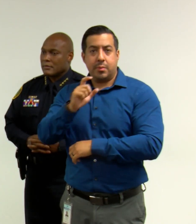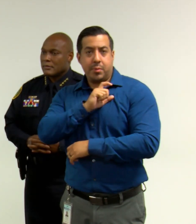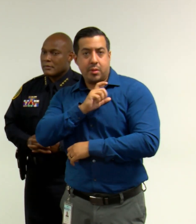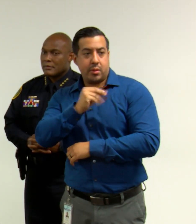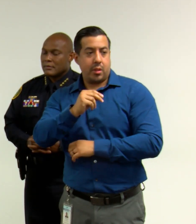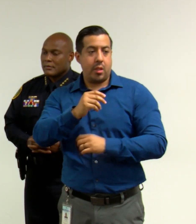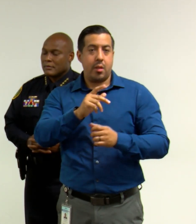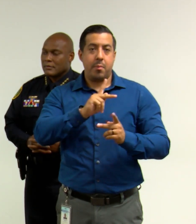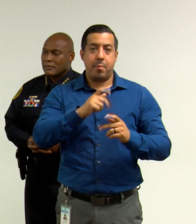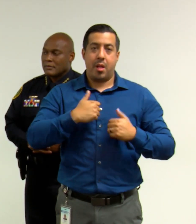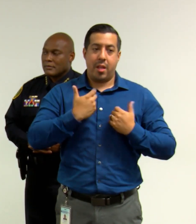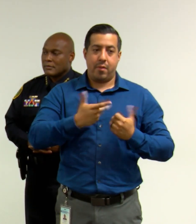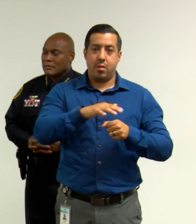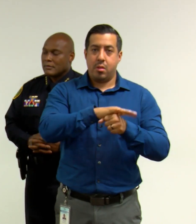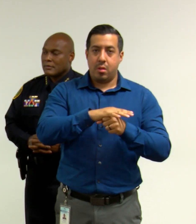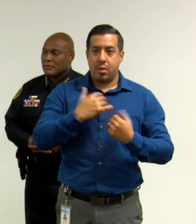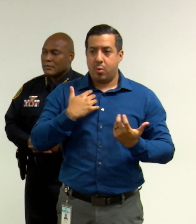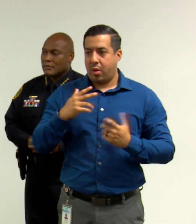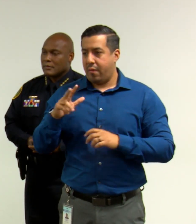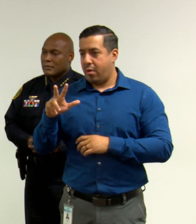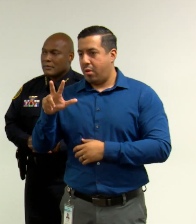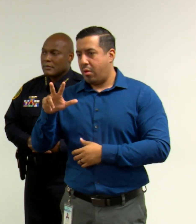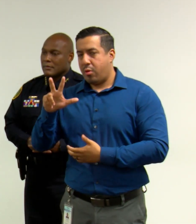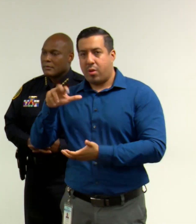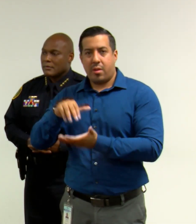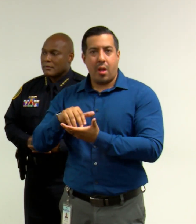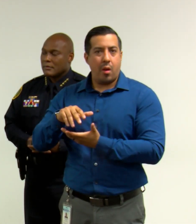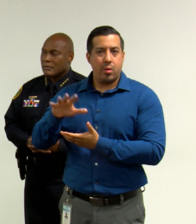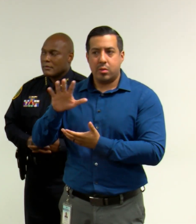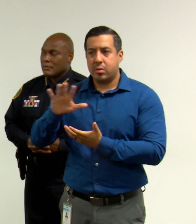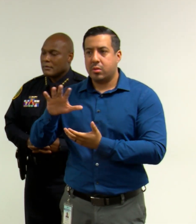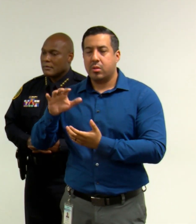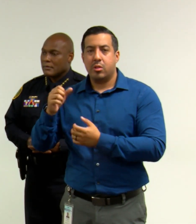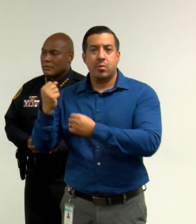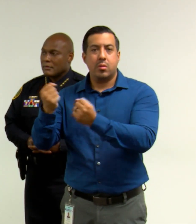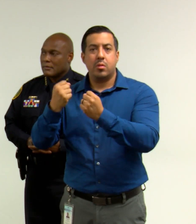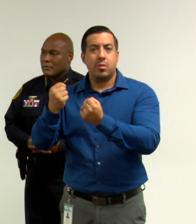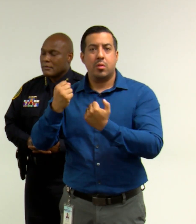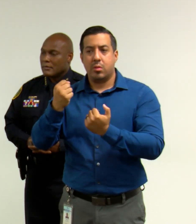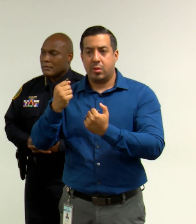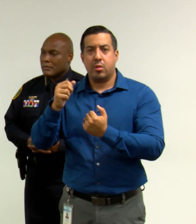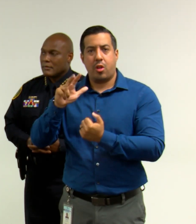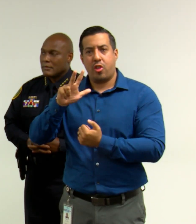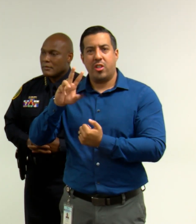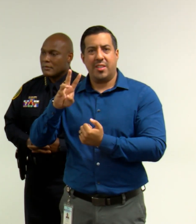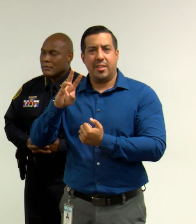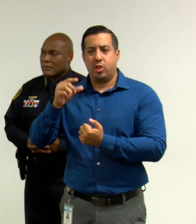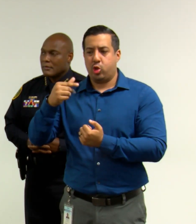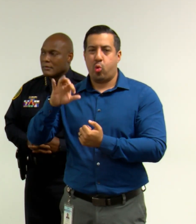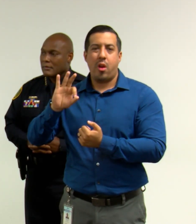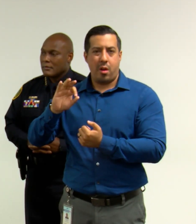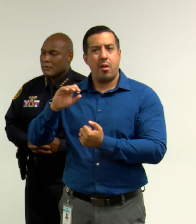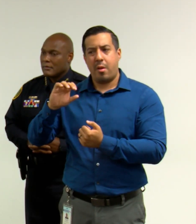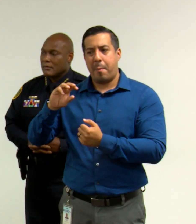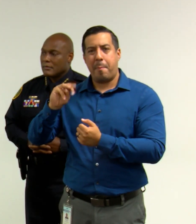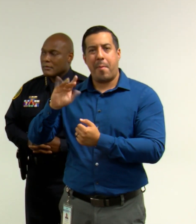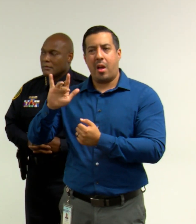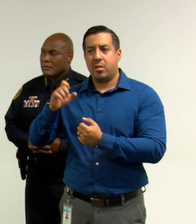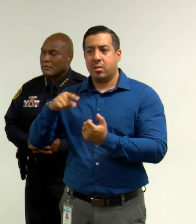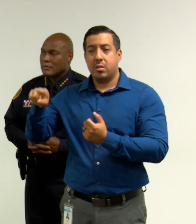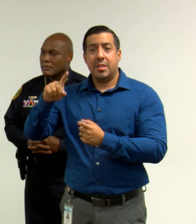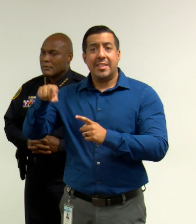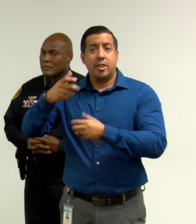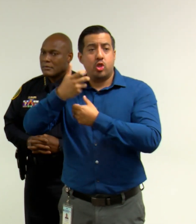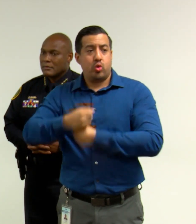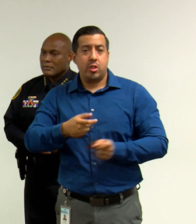have 5,300 police officers who are patrolling 640 square miles. The police officers need the community, and